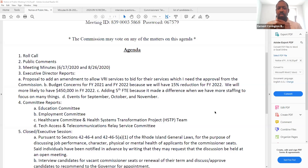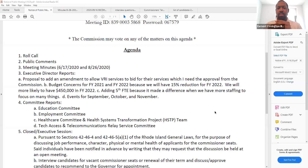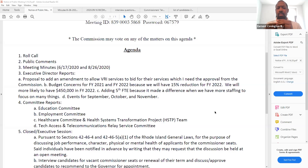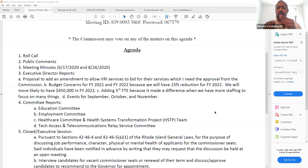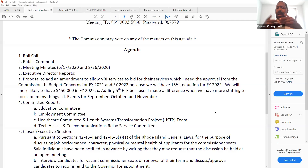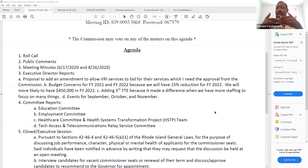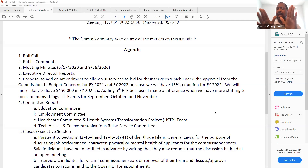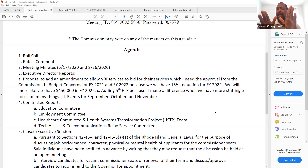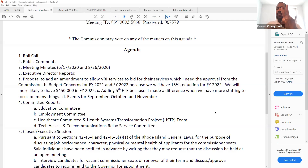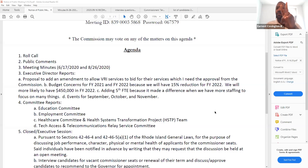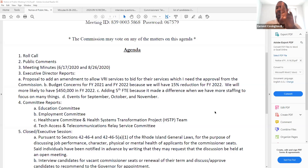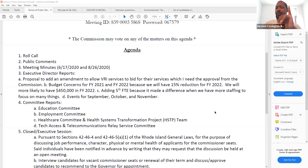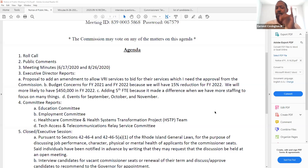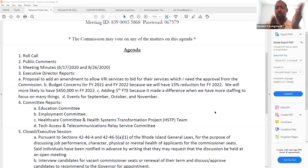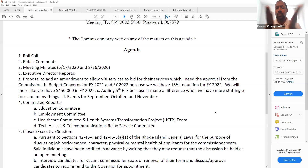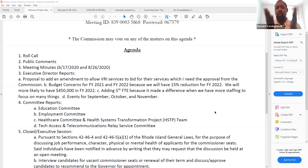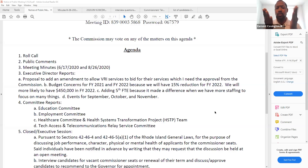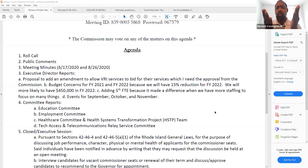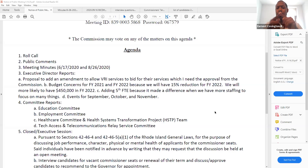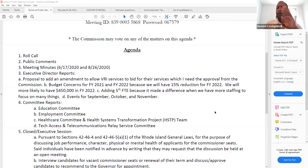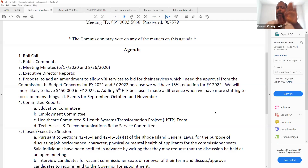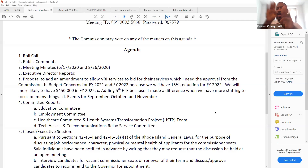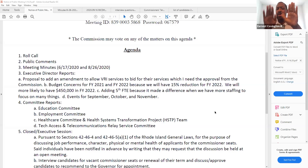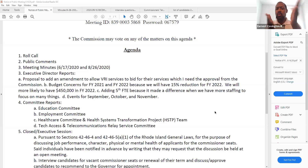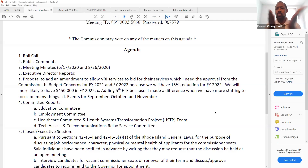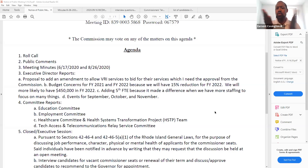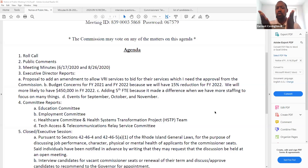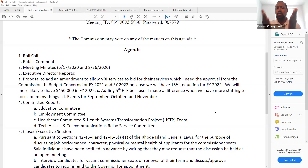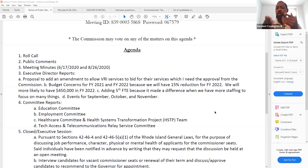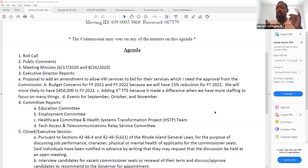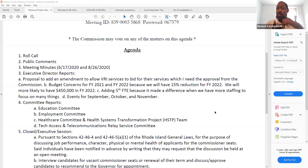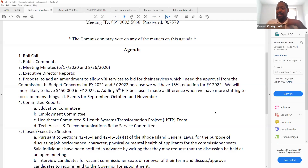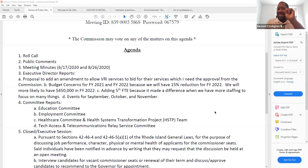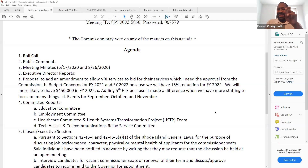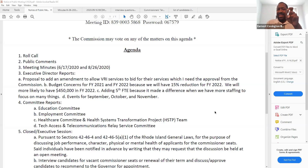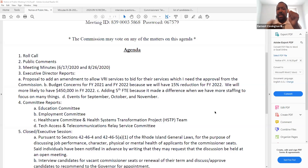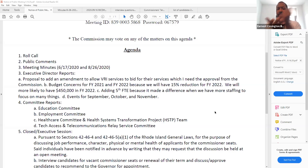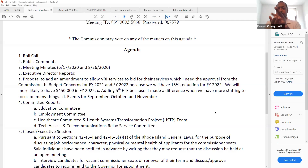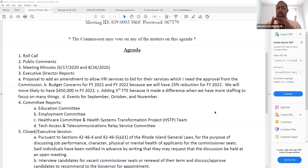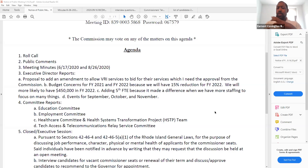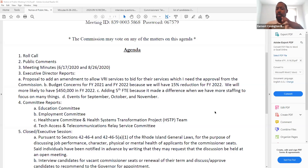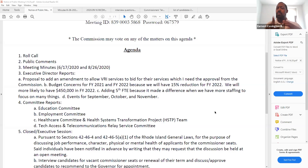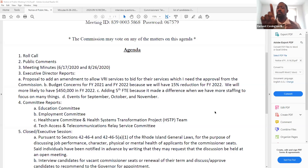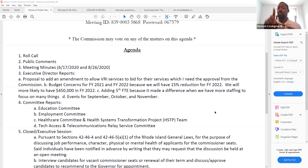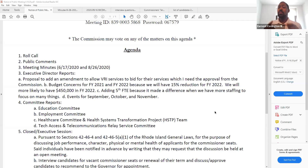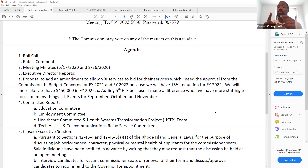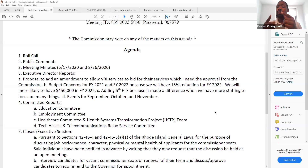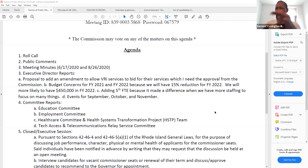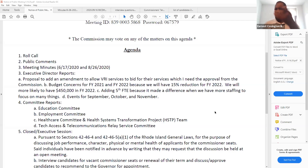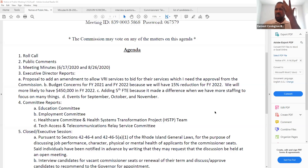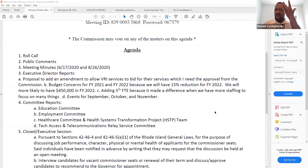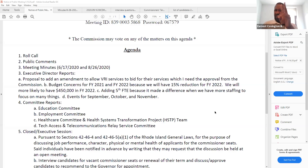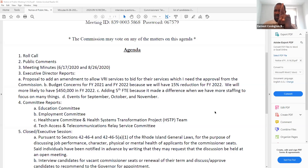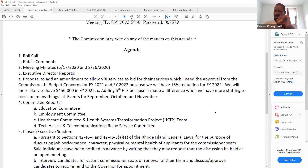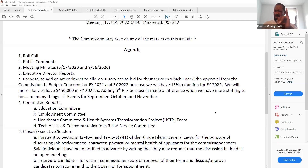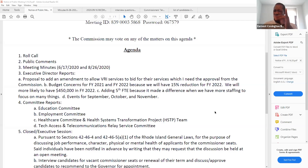I wanted to propose for the agenda that we let the VRI bidding service that needs